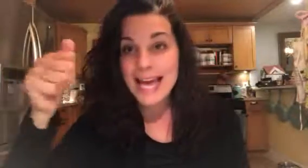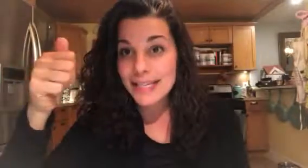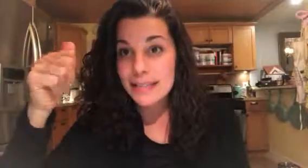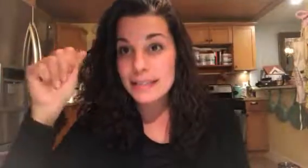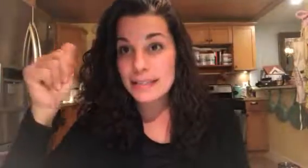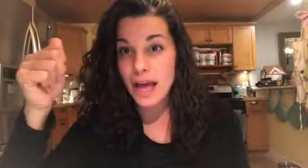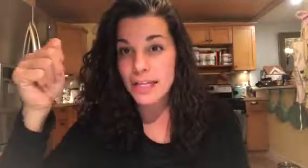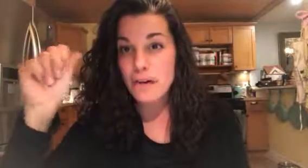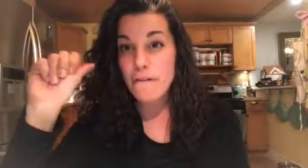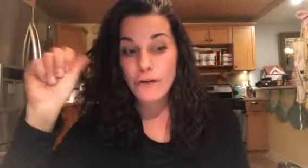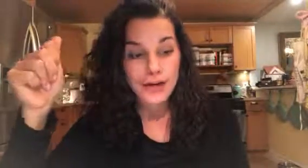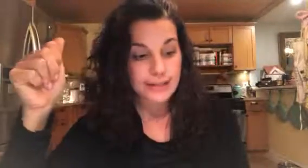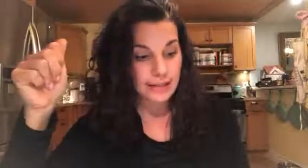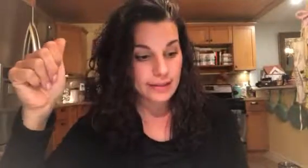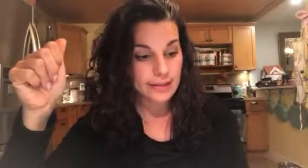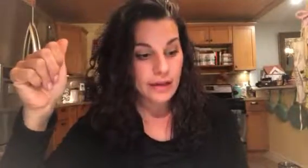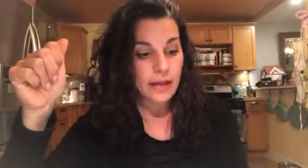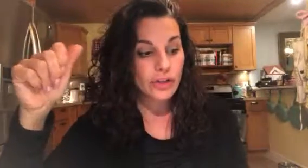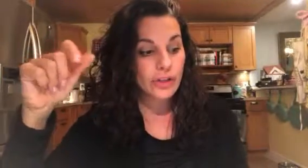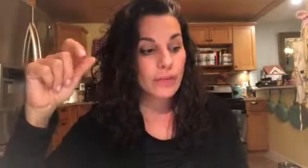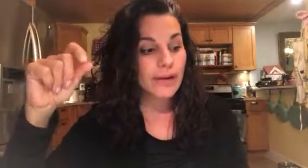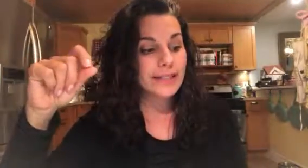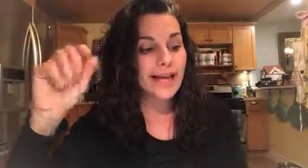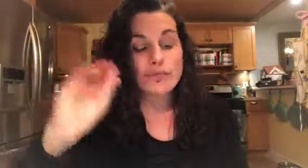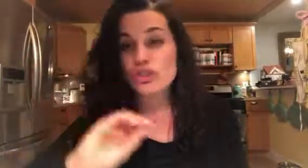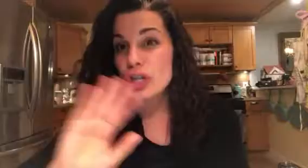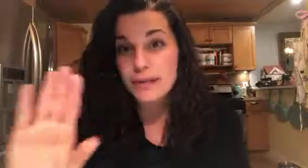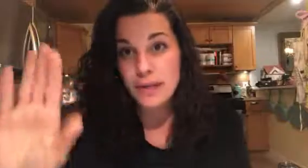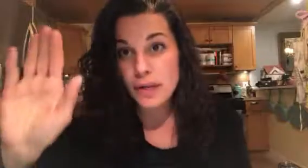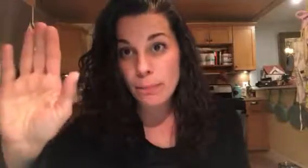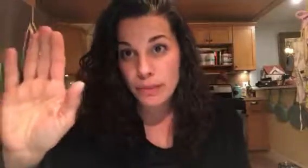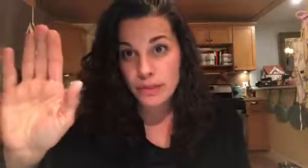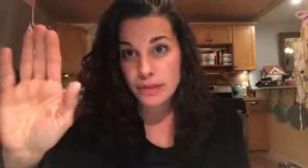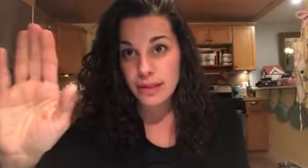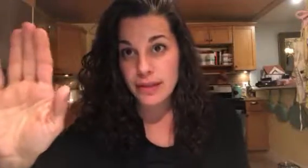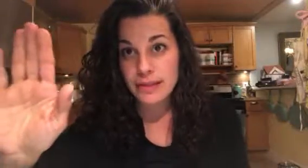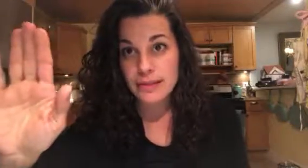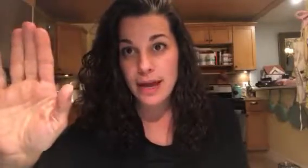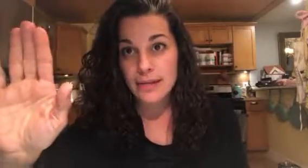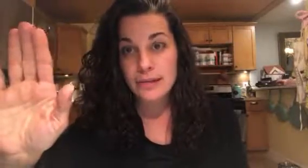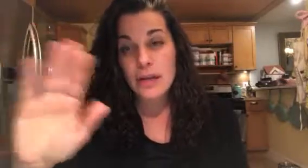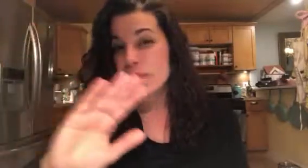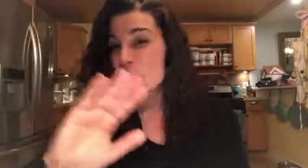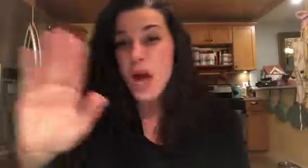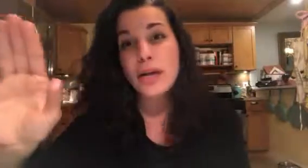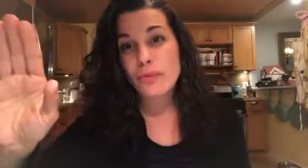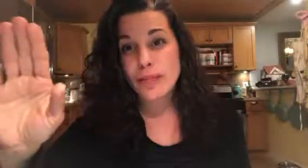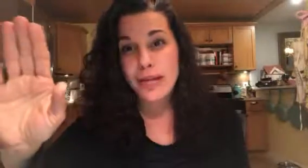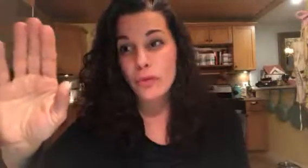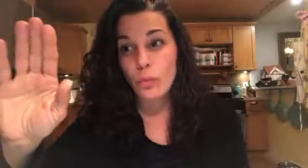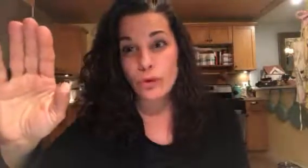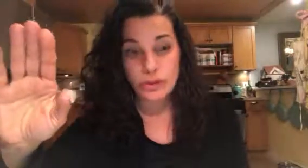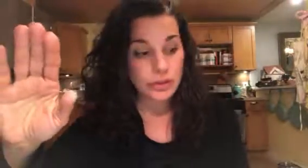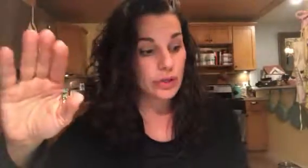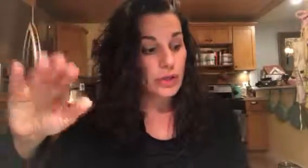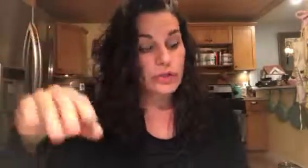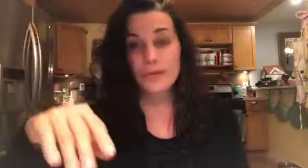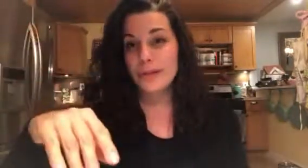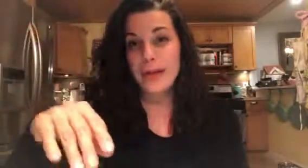10 signed phrases. You're gonna write down just the numbers that he says. You're not gonna write down the words. So for